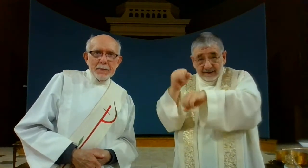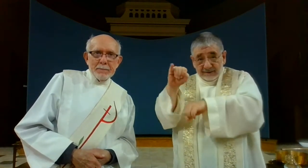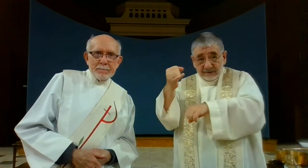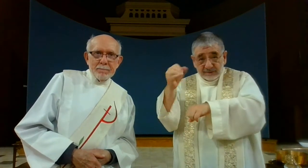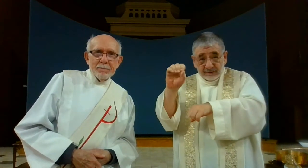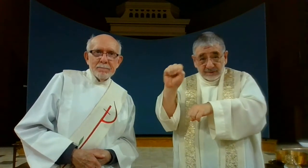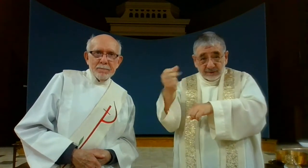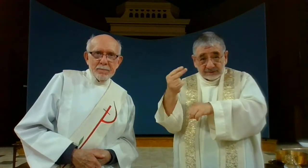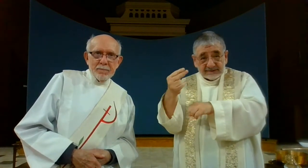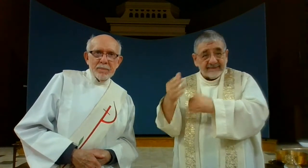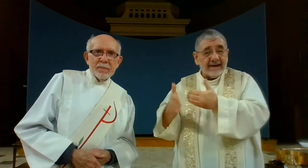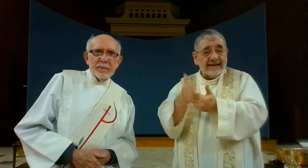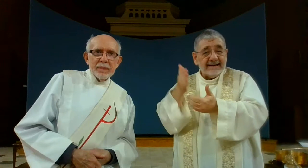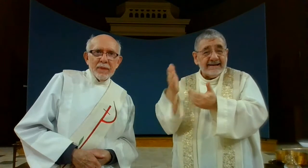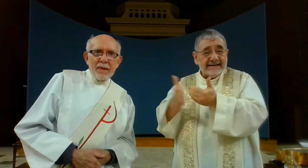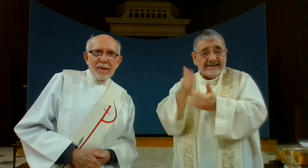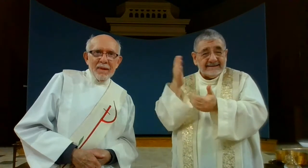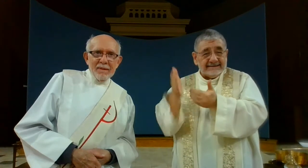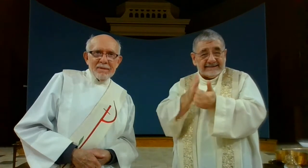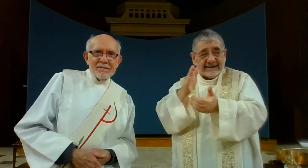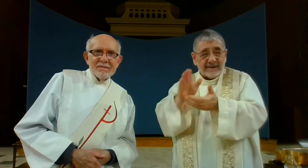Joseph, that they had it easy.